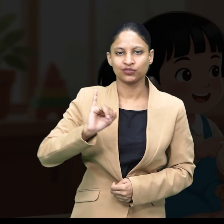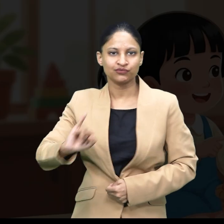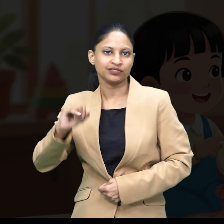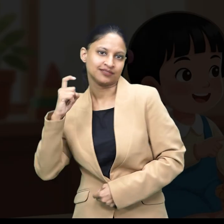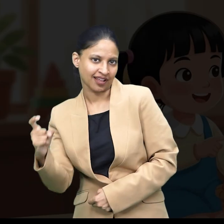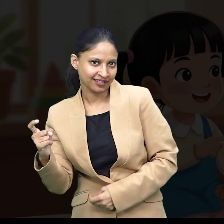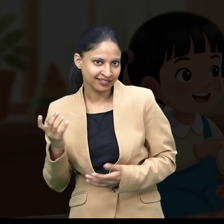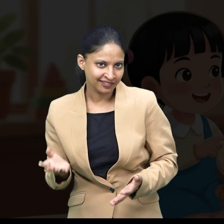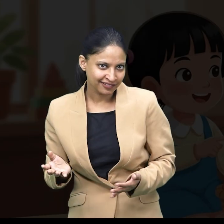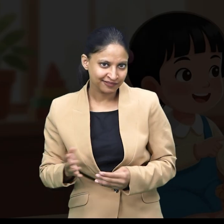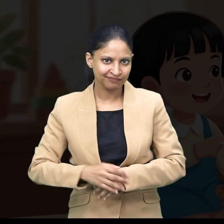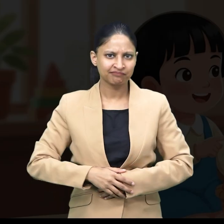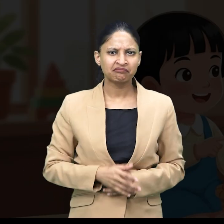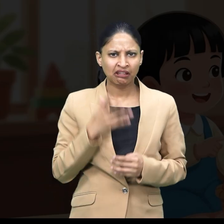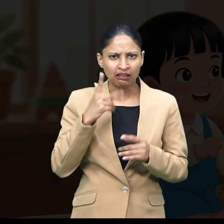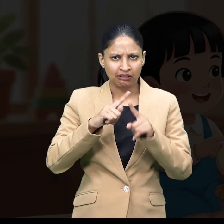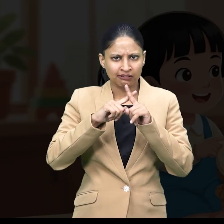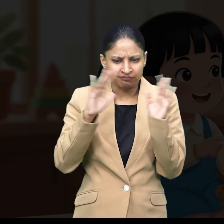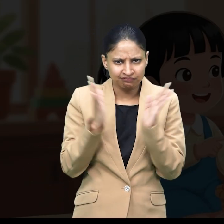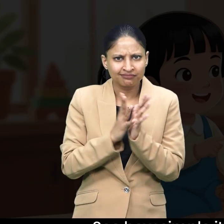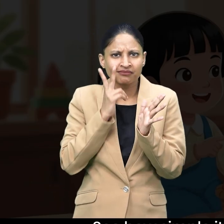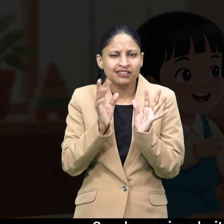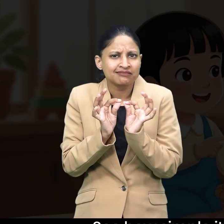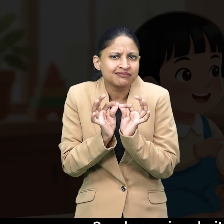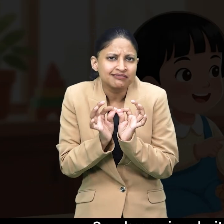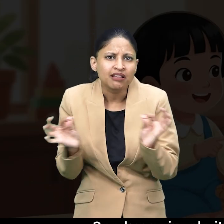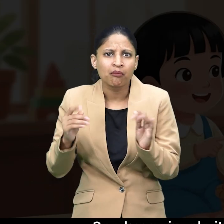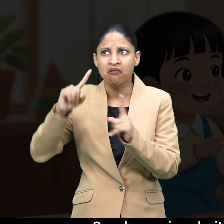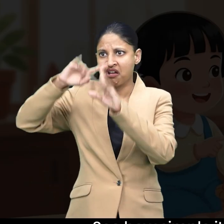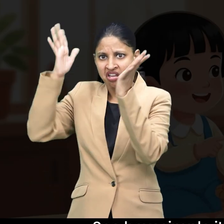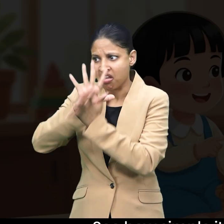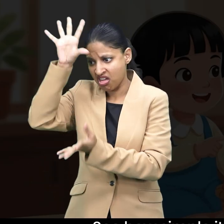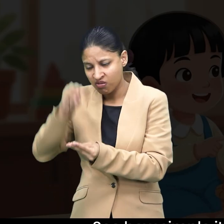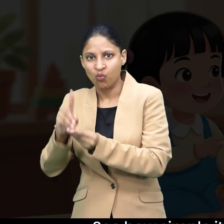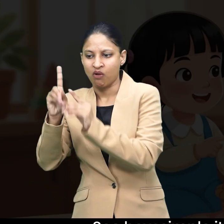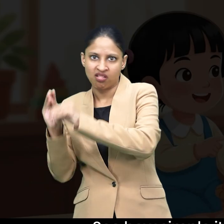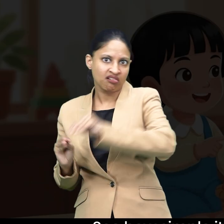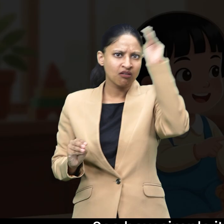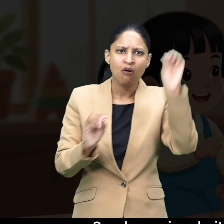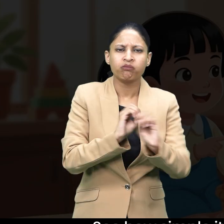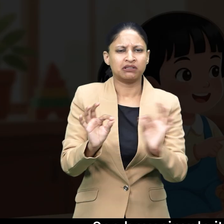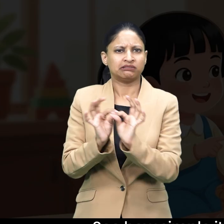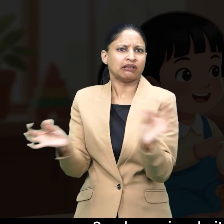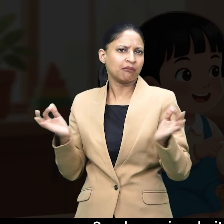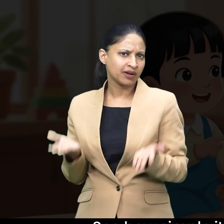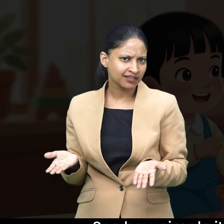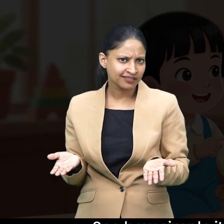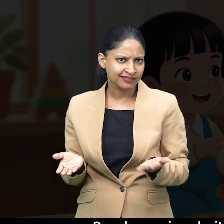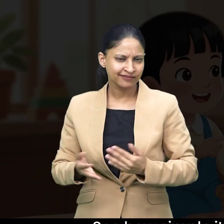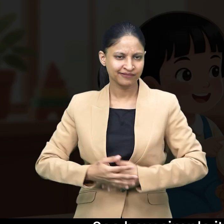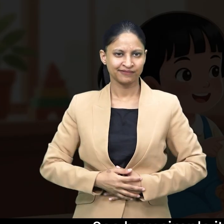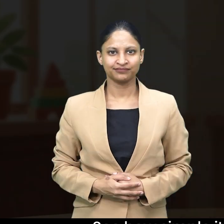our total is 467. See how simple it is when there's no carrying involved?